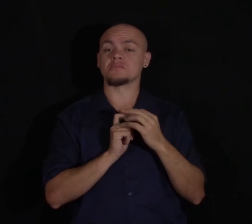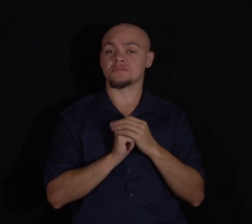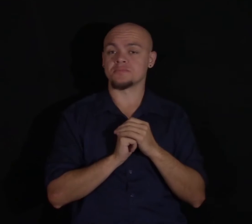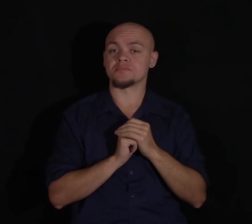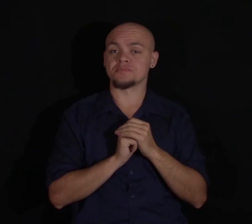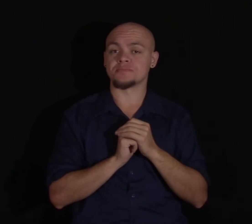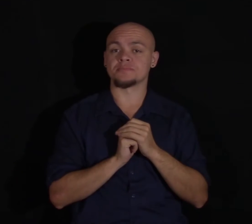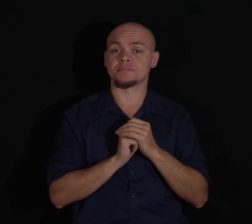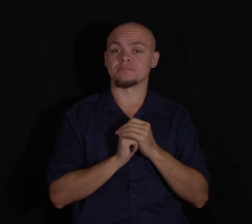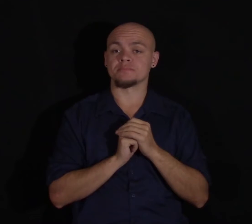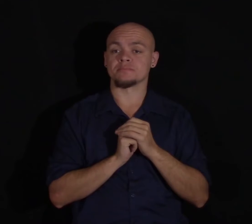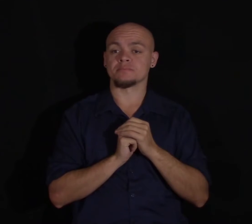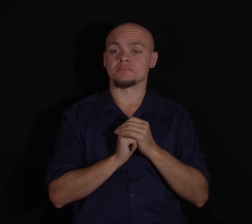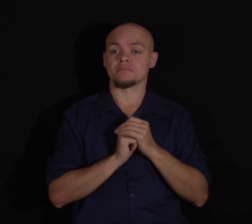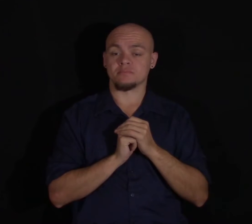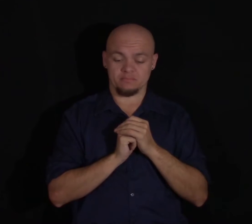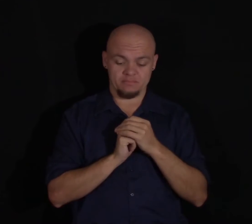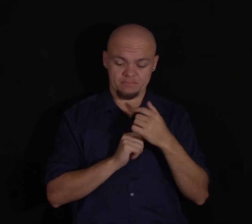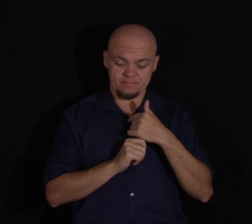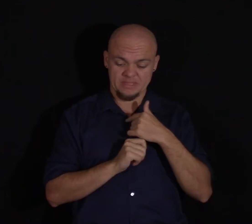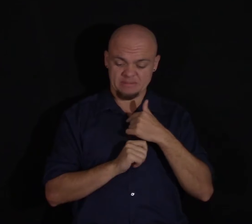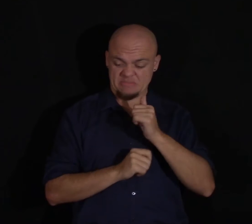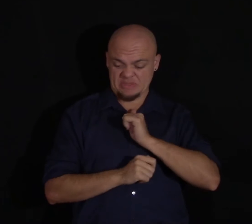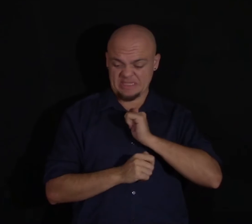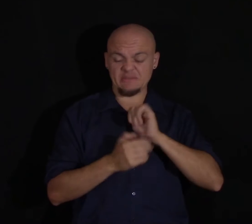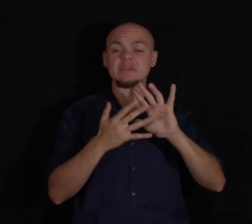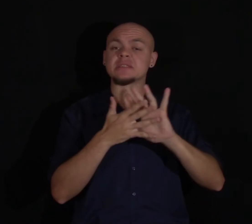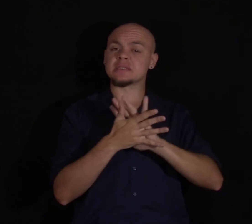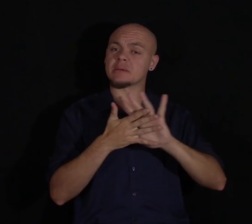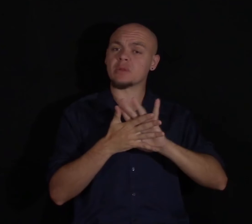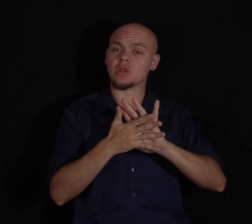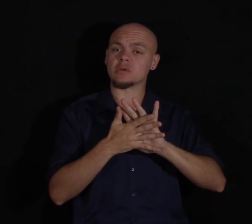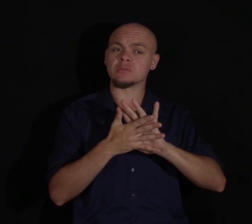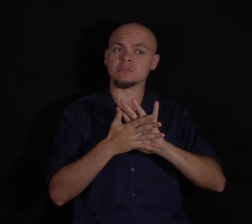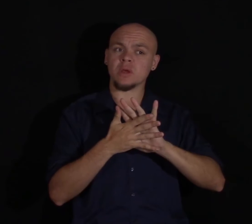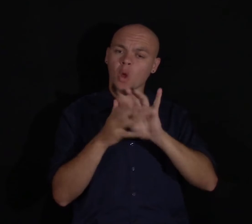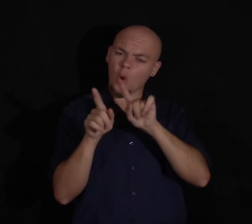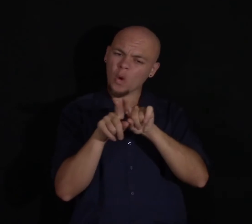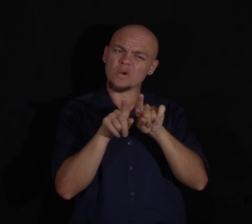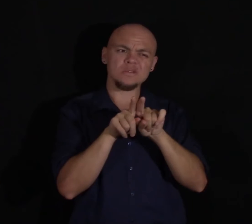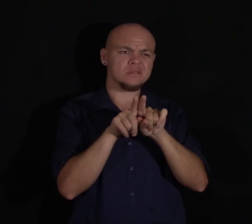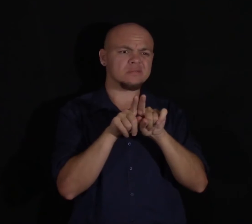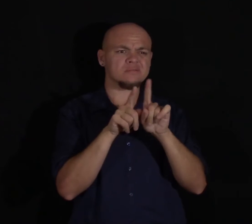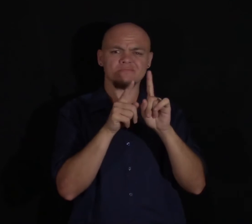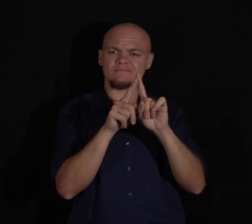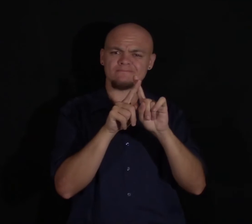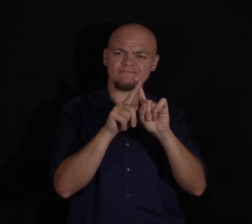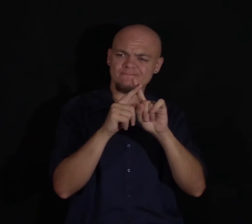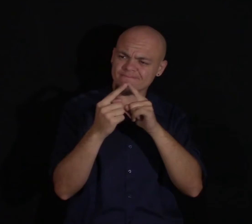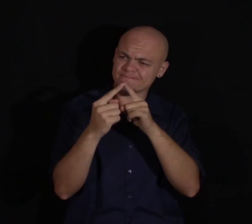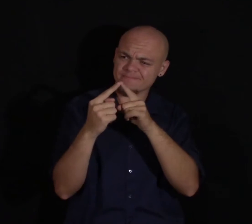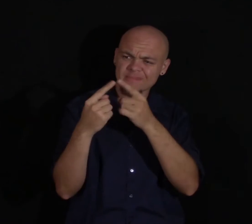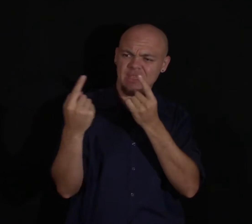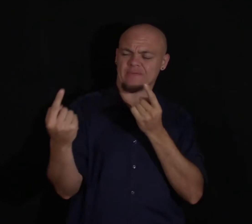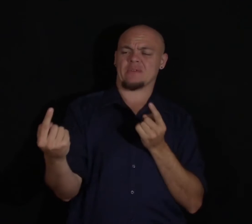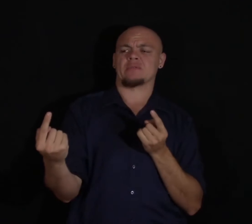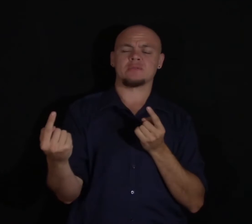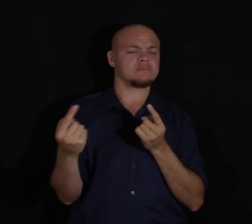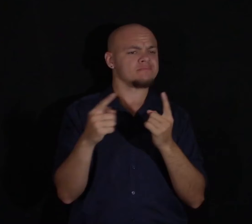myself similar, yet at the same time strangely unlike, to the beings concerning whom I read, and to whose conversation